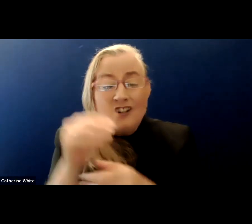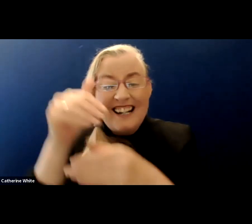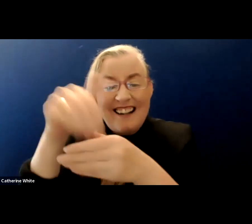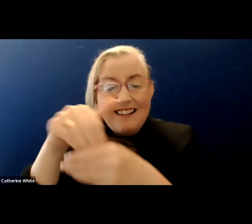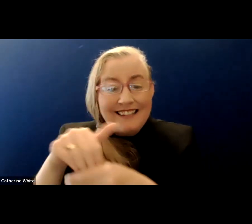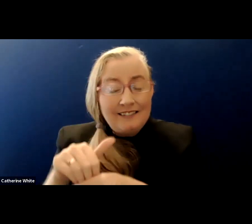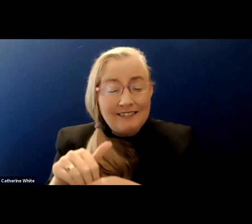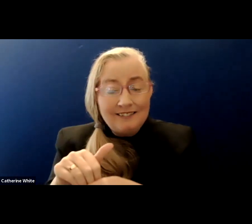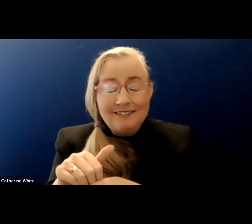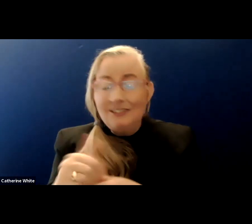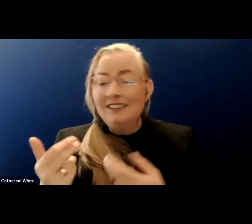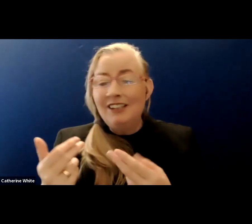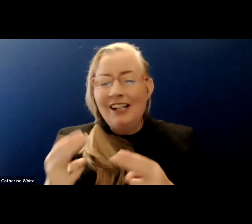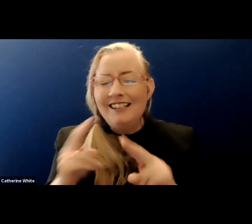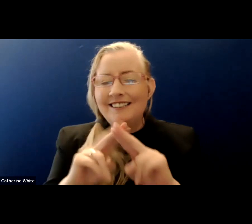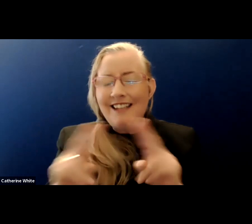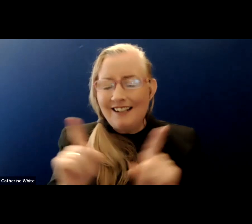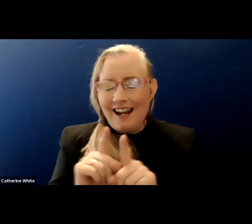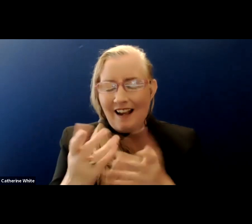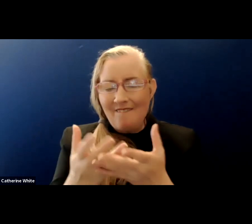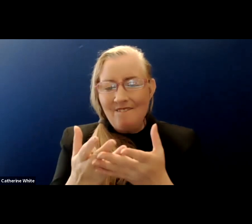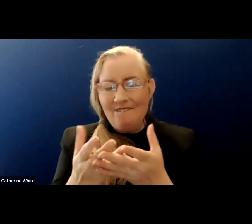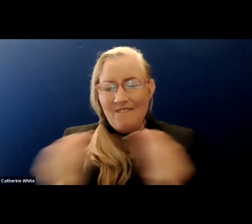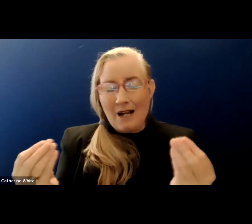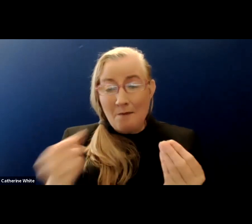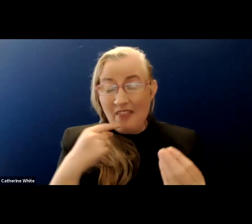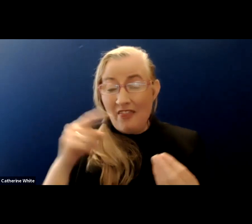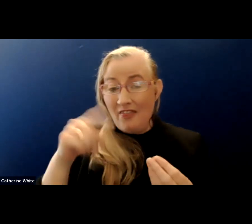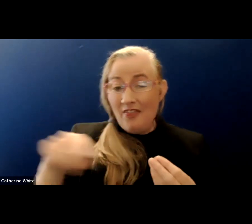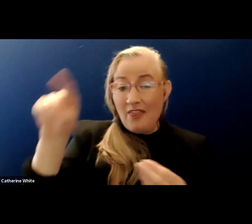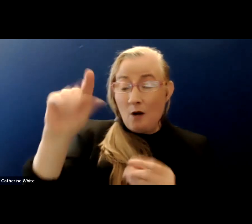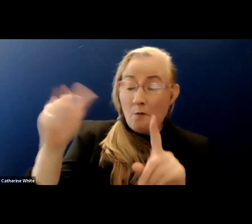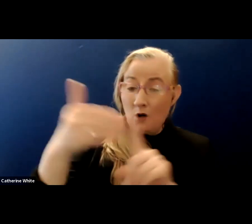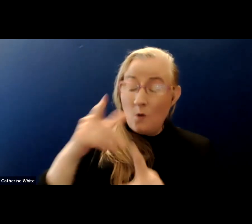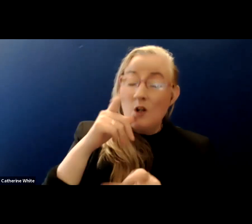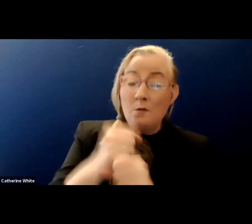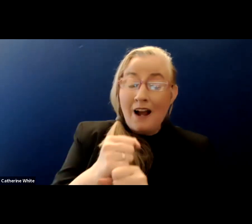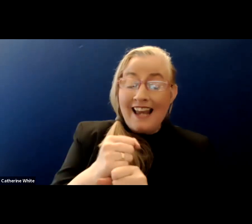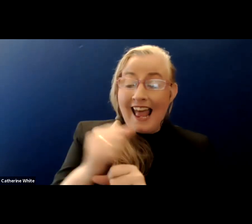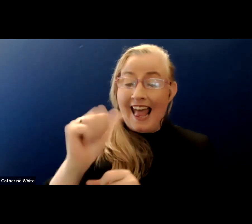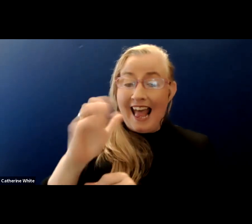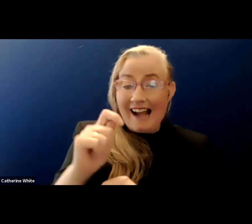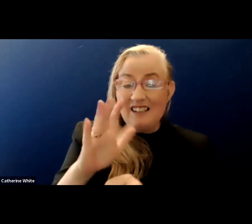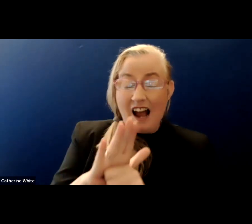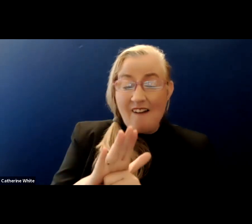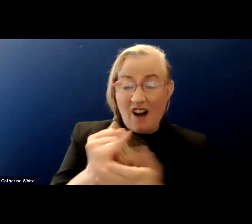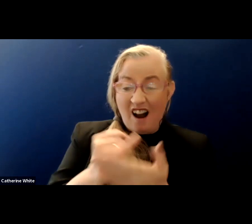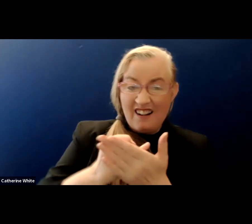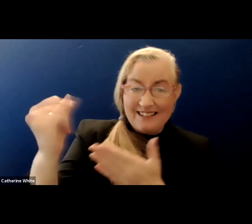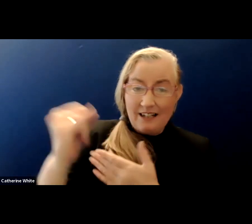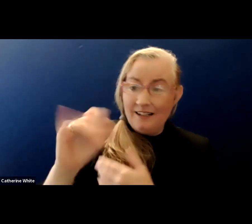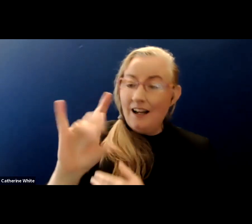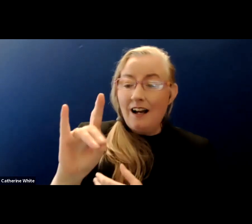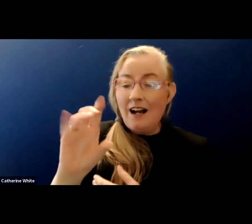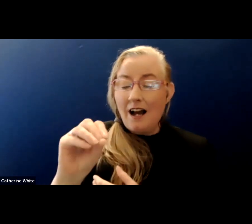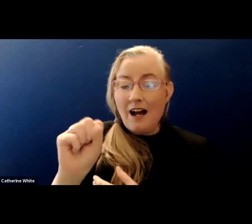leave a vacuum. Whereas their approach seems to be one saying, well, when it comes to active hostilities, we're not going to apply. And even the fact that